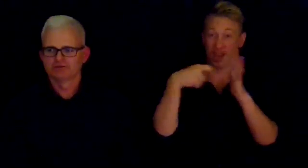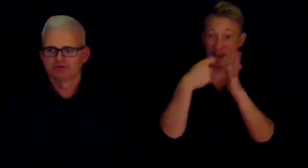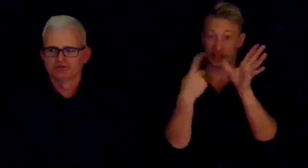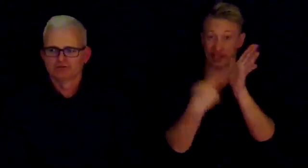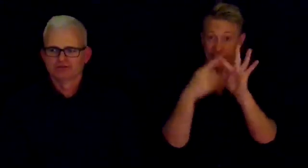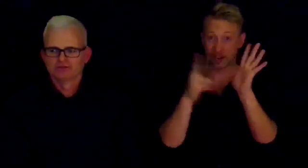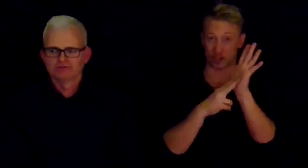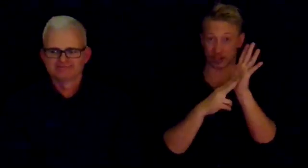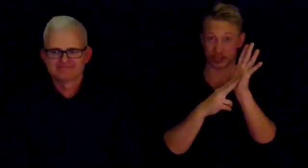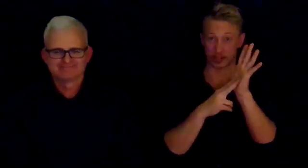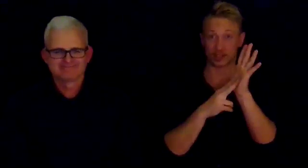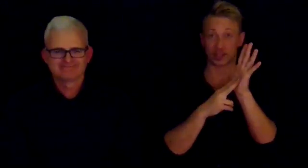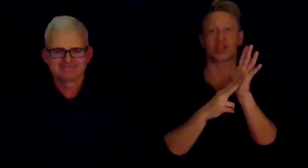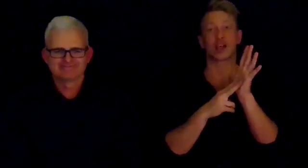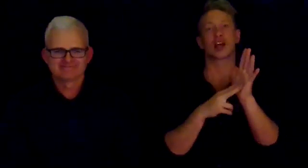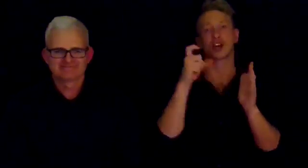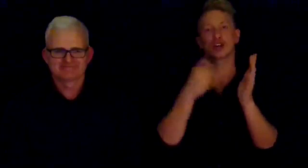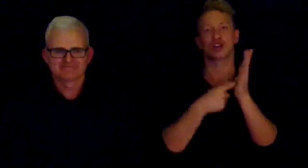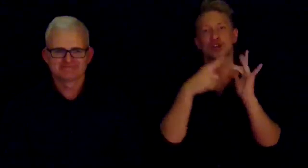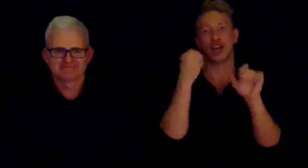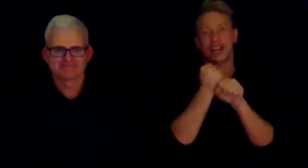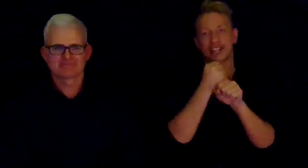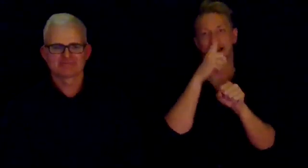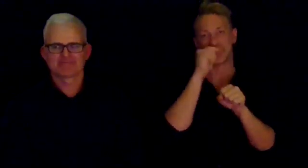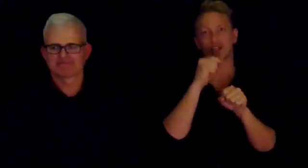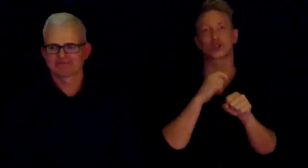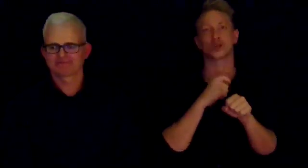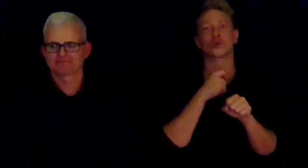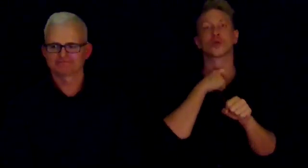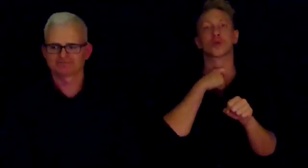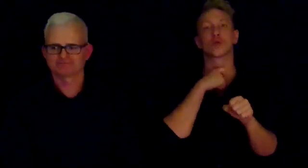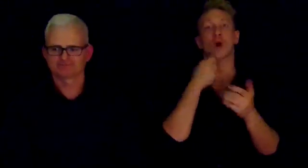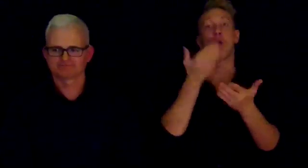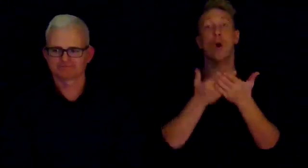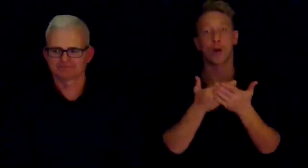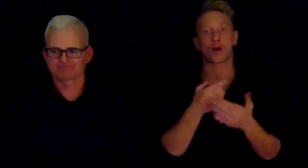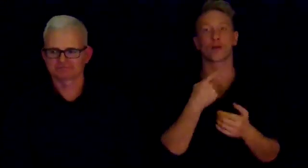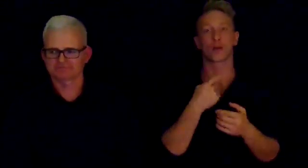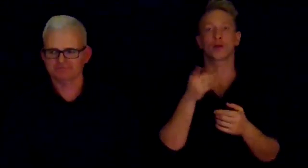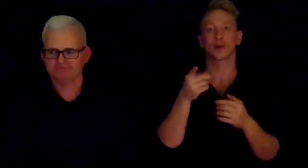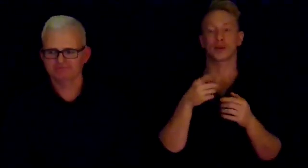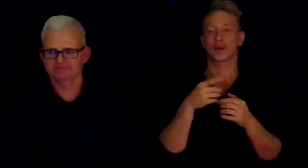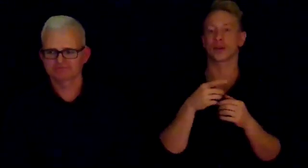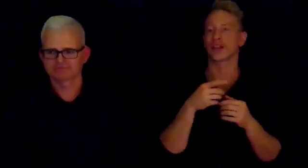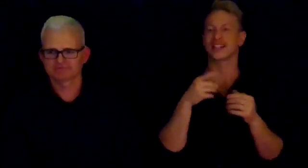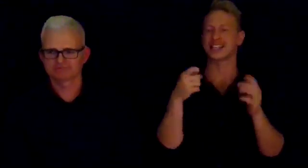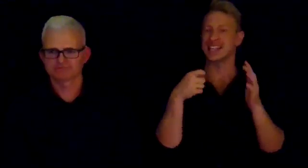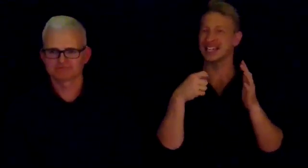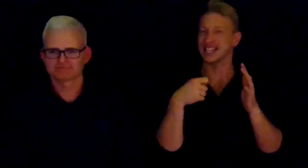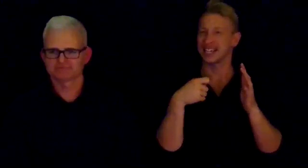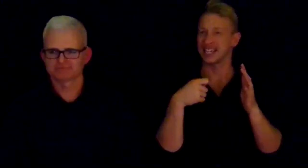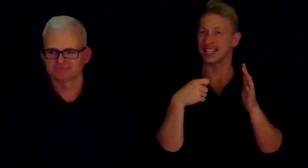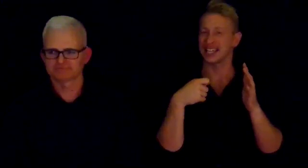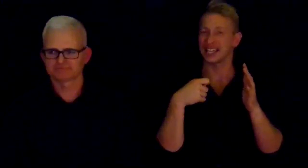check? Craig, can you unmute Karen? I just want to check. Was it Kathy Egan's hand that was up? It was,